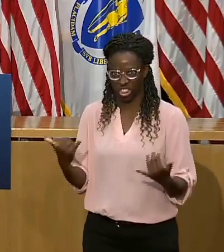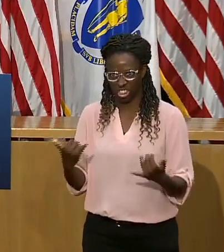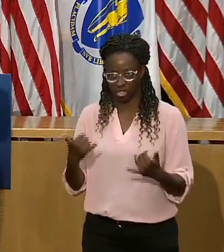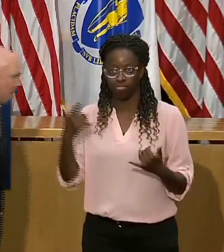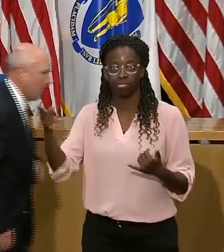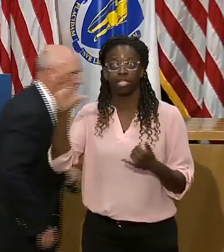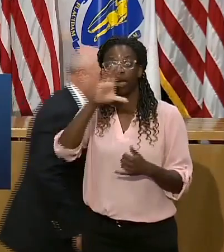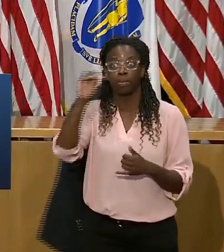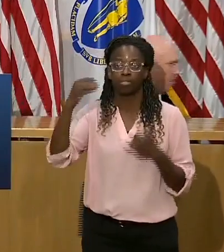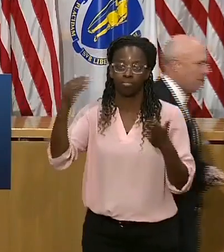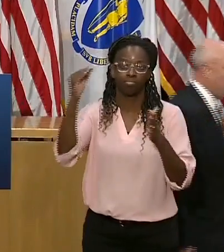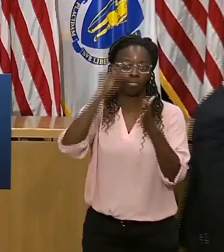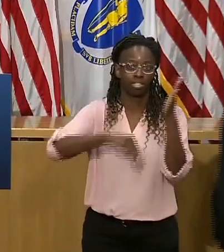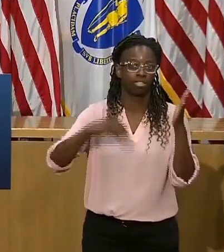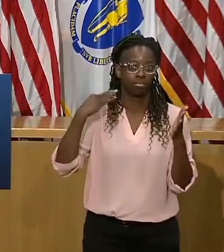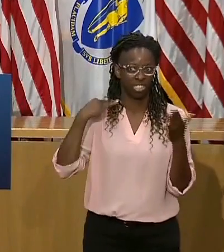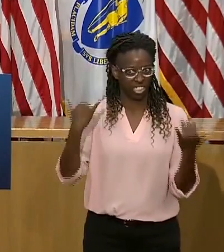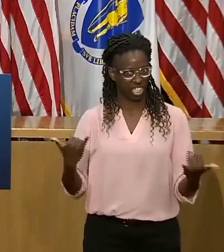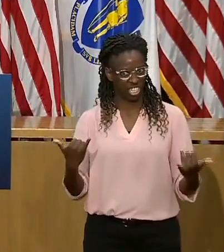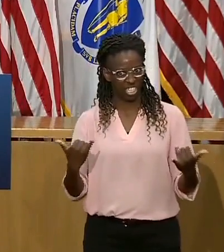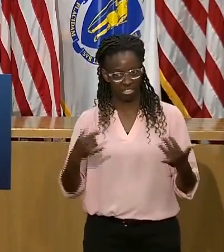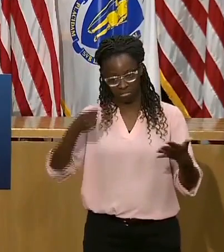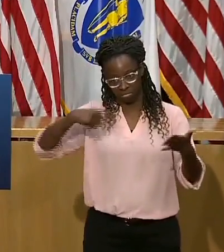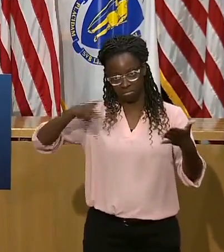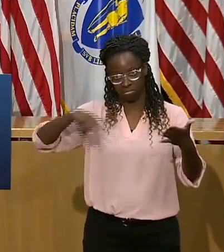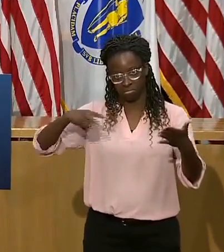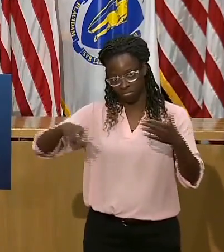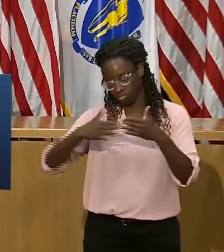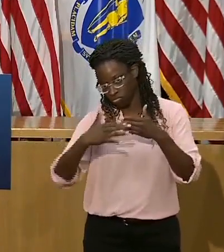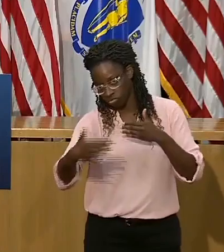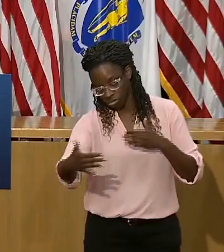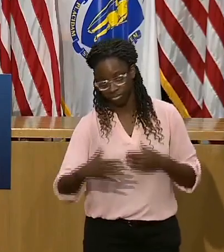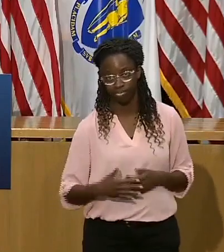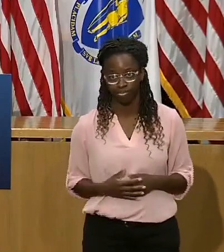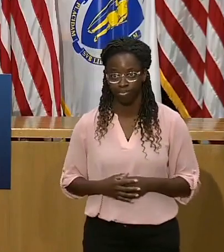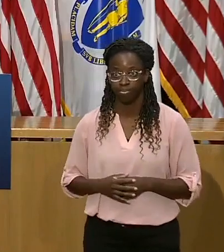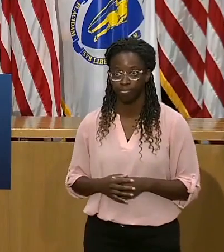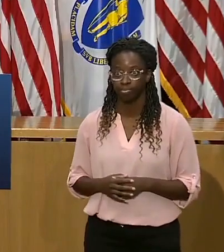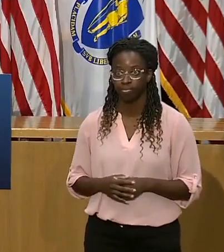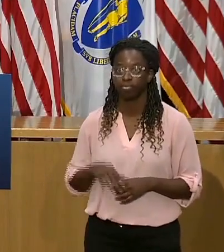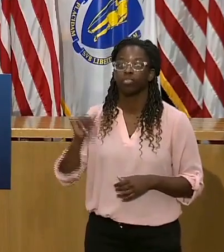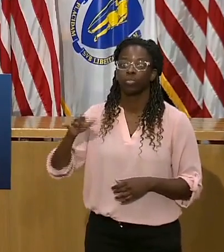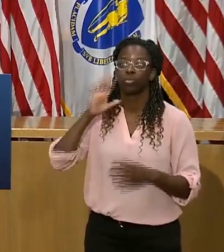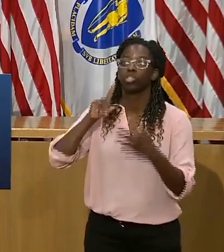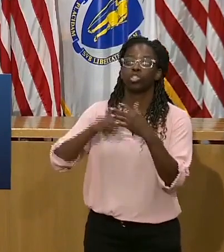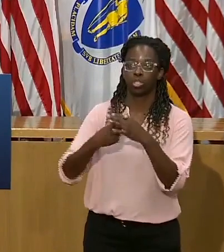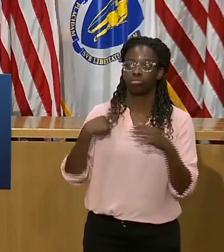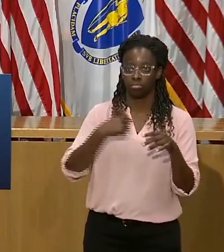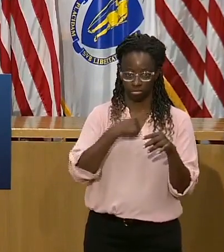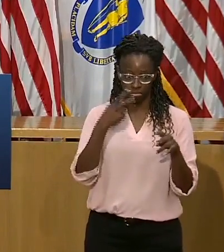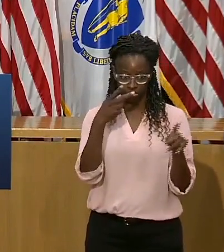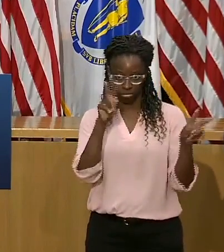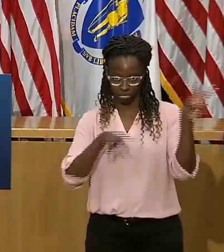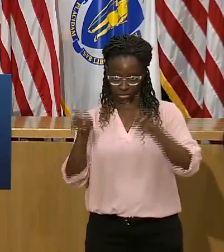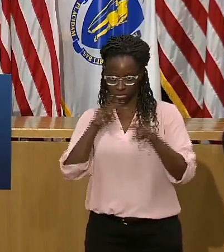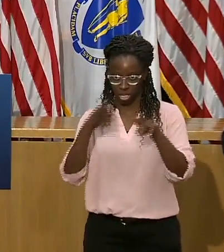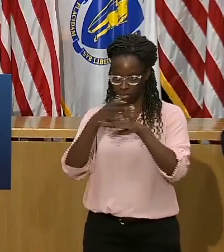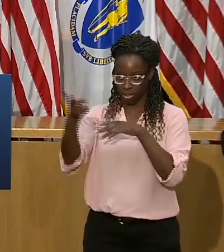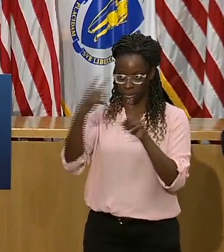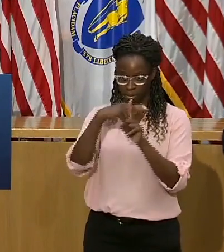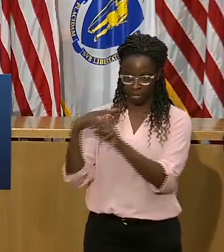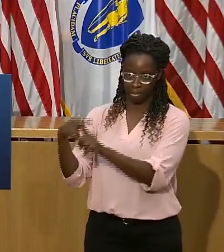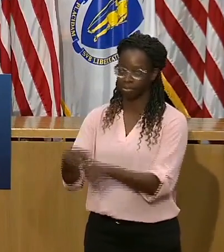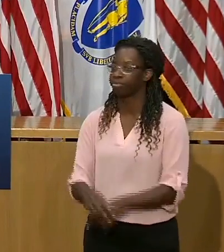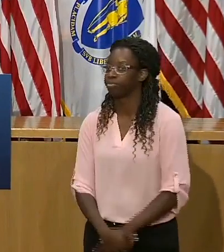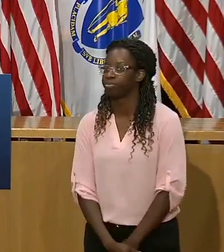Governor, could you or Secretary Heffernan speak to how this interacts with the budget proposal you made last week? You mentioned $100.7